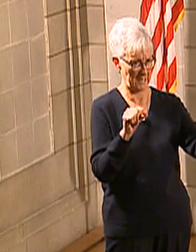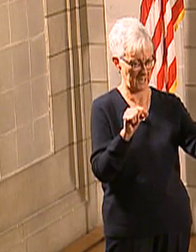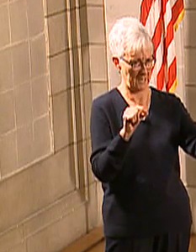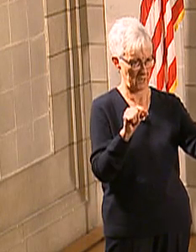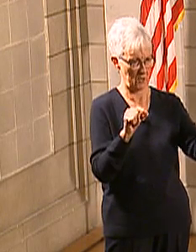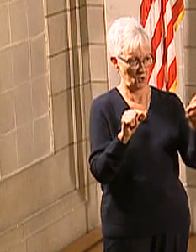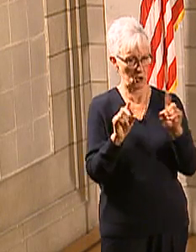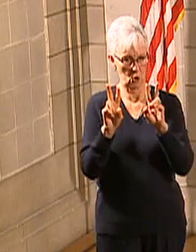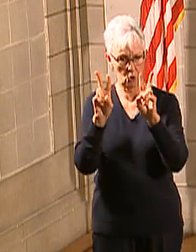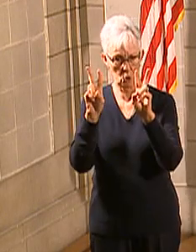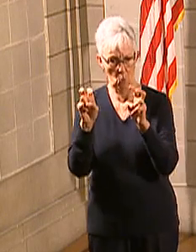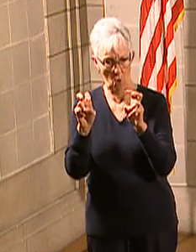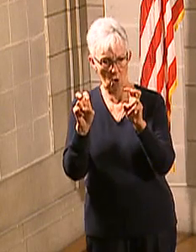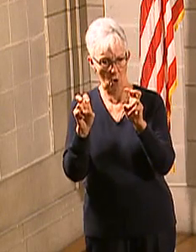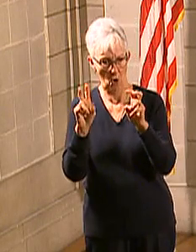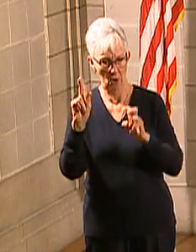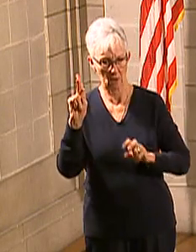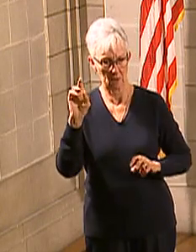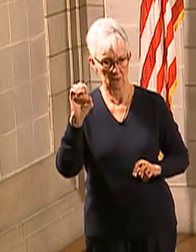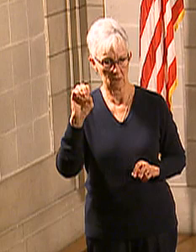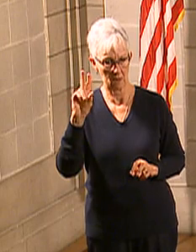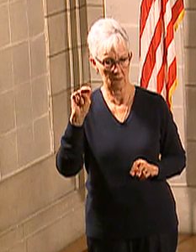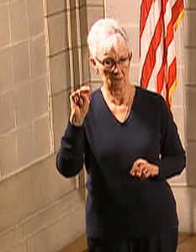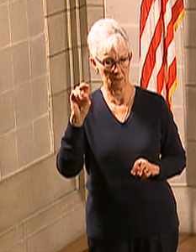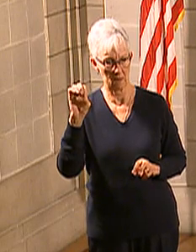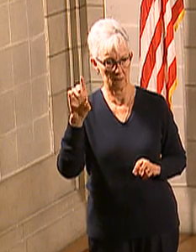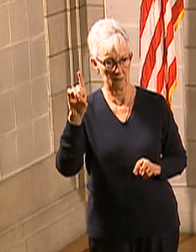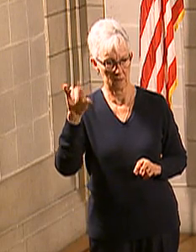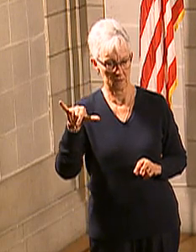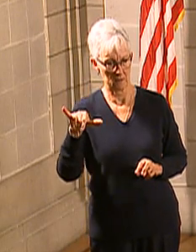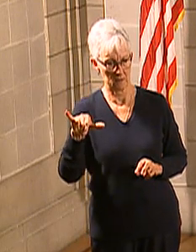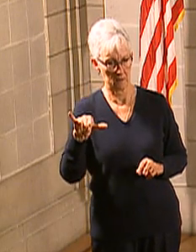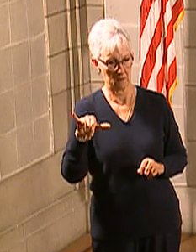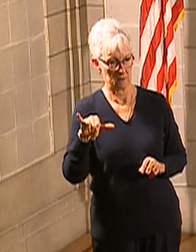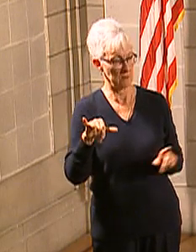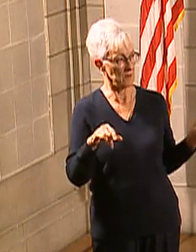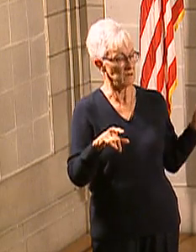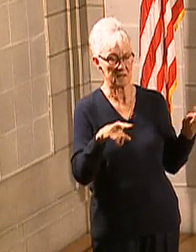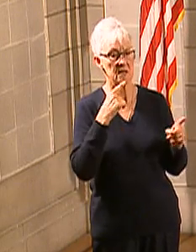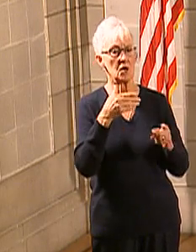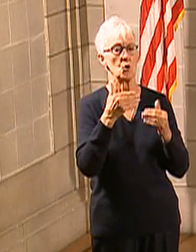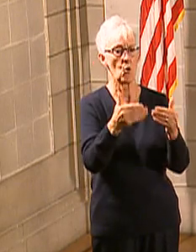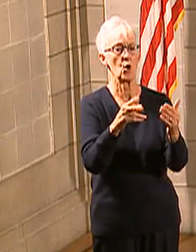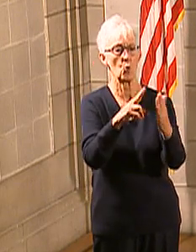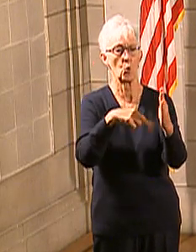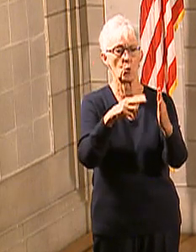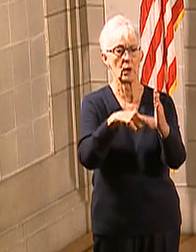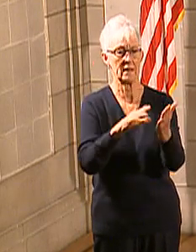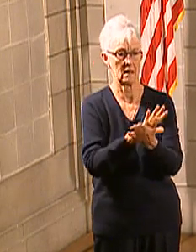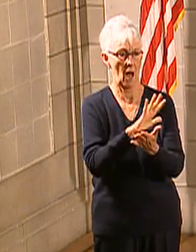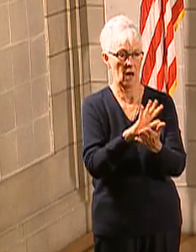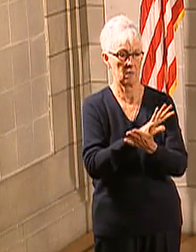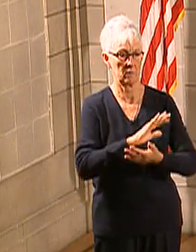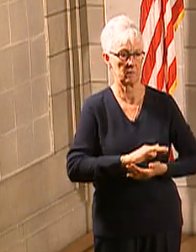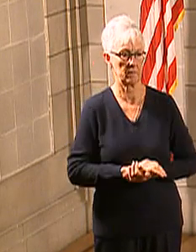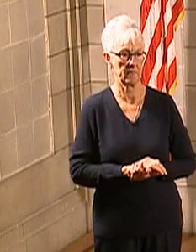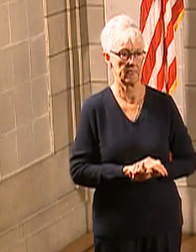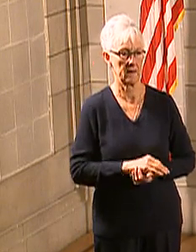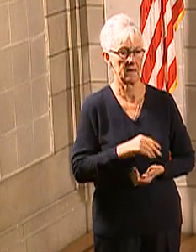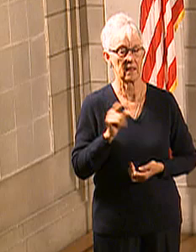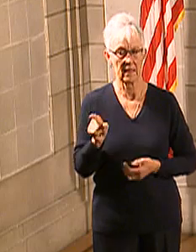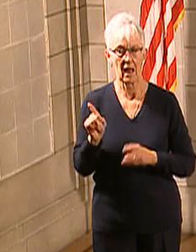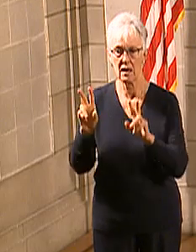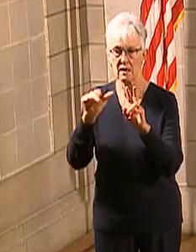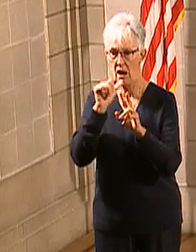Fred, will you go read the whole document? I'm apparently. Okay. Go read the document. It is not just that they quoted one professor. Go read